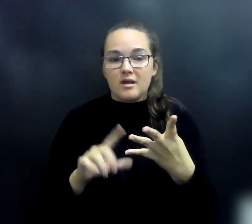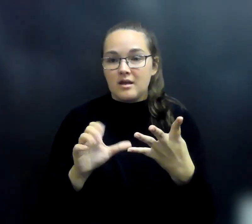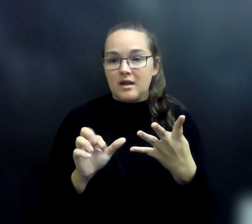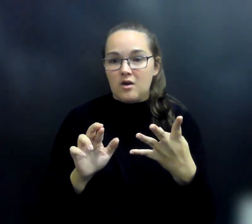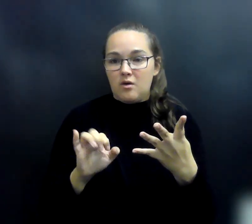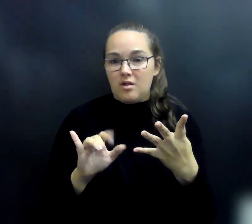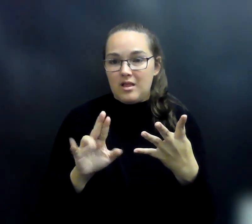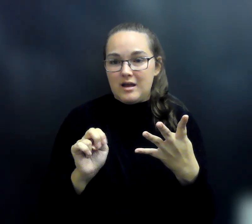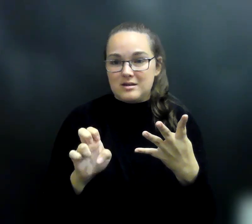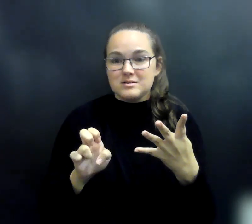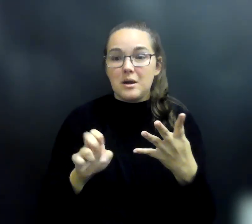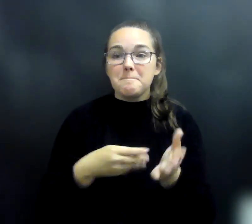a telescope as a gift.